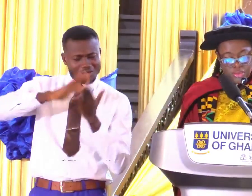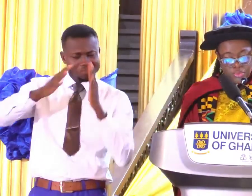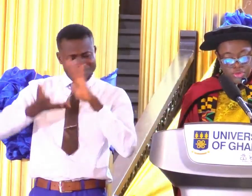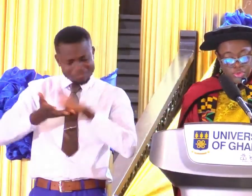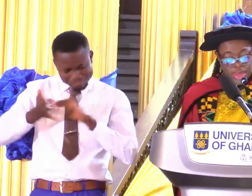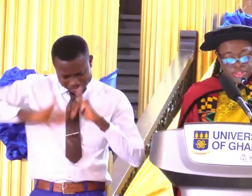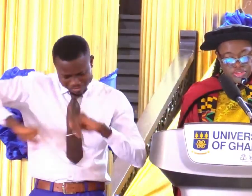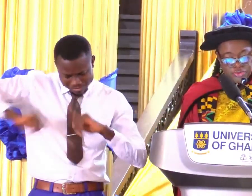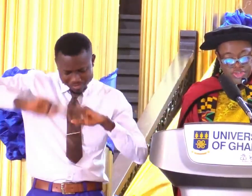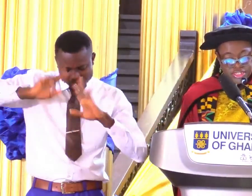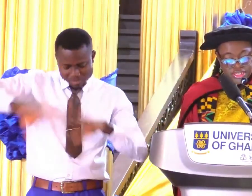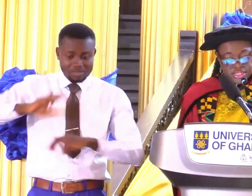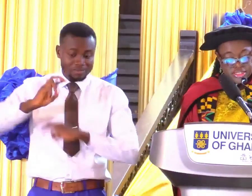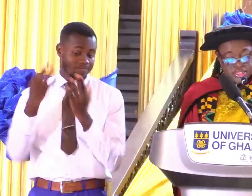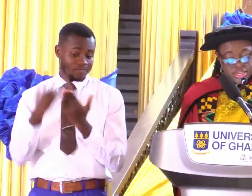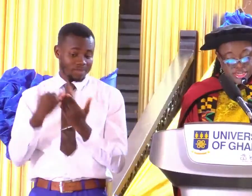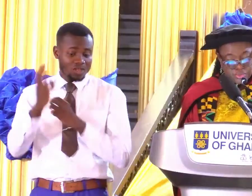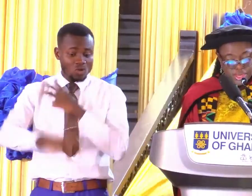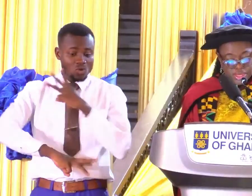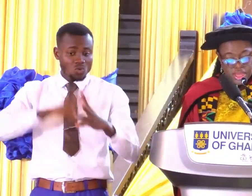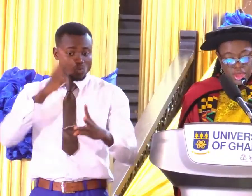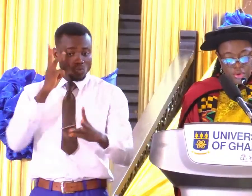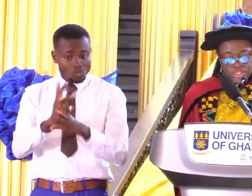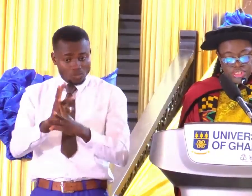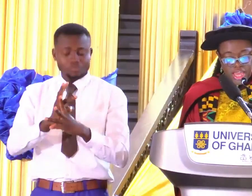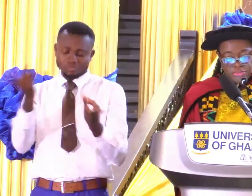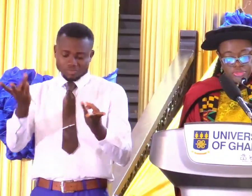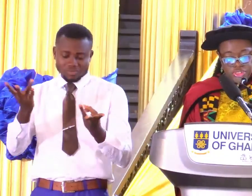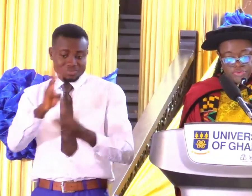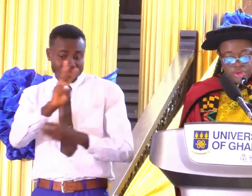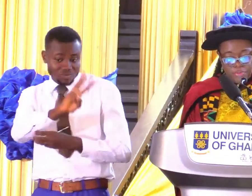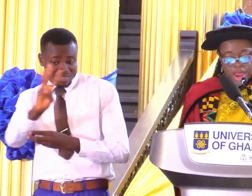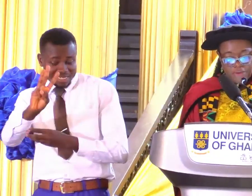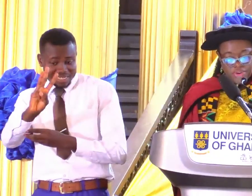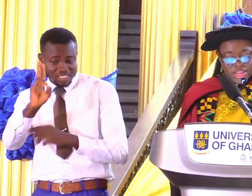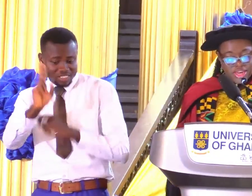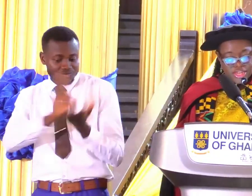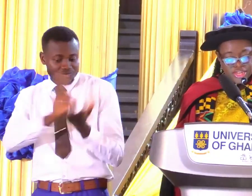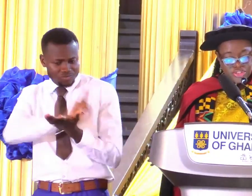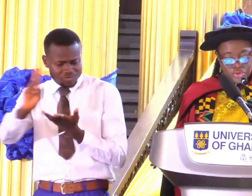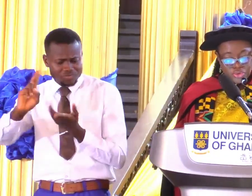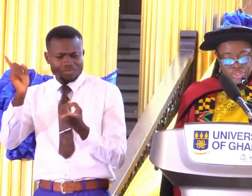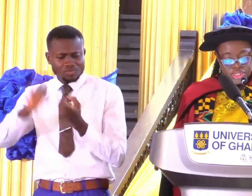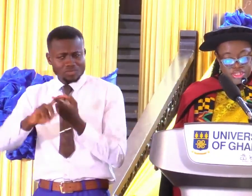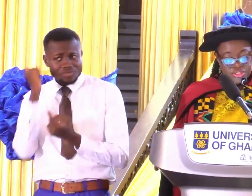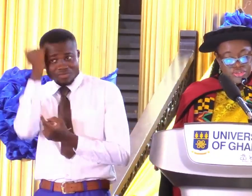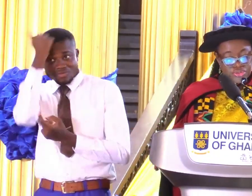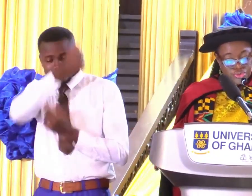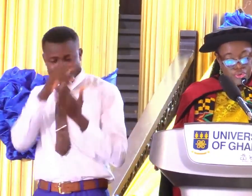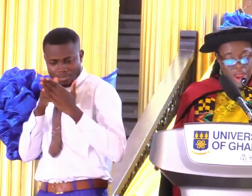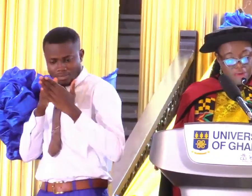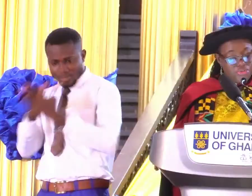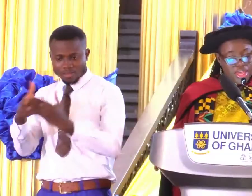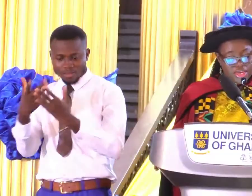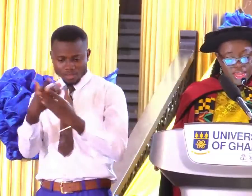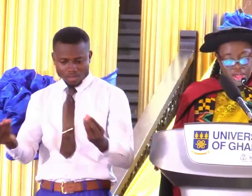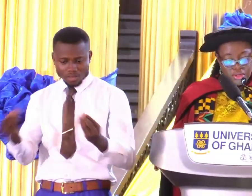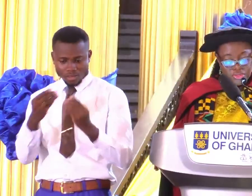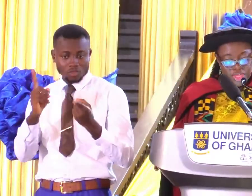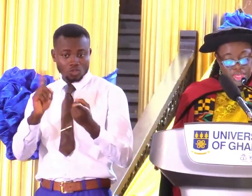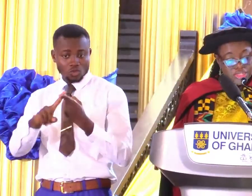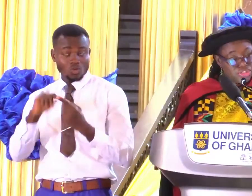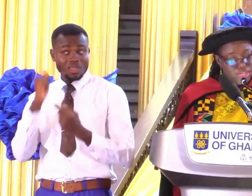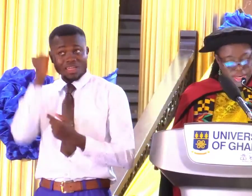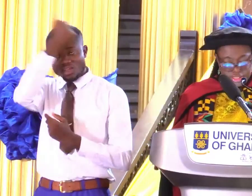the Worldwide Universities Network, which aimed to develop African-led solutions to African